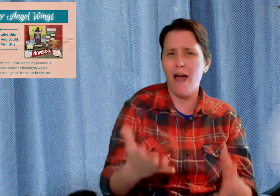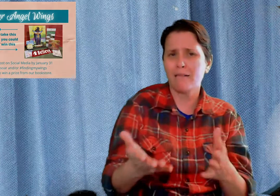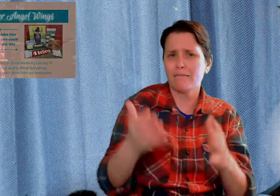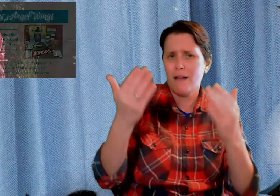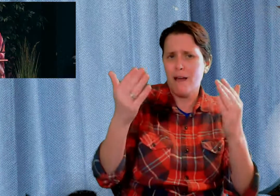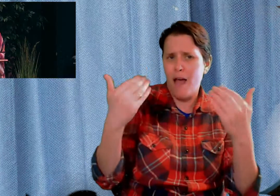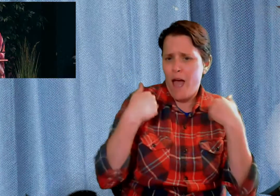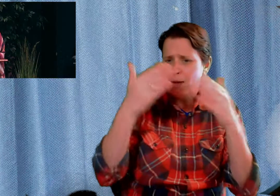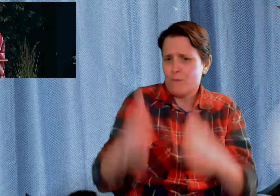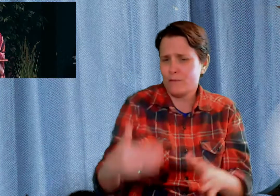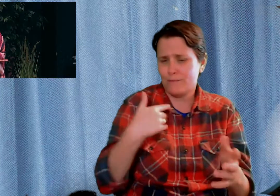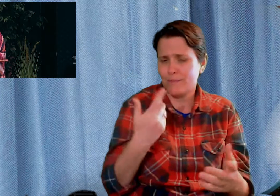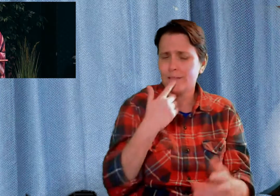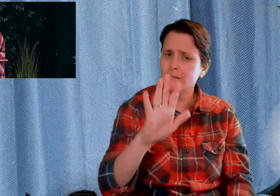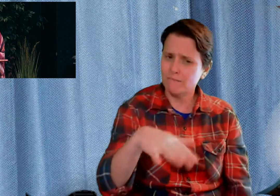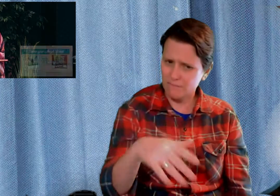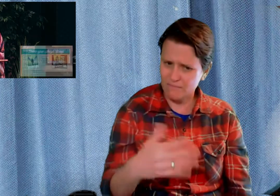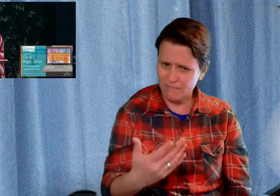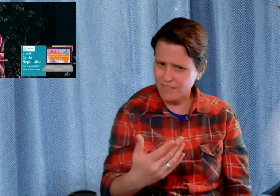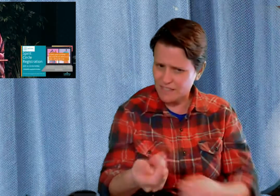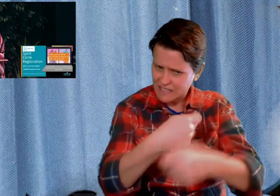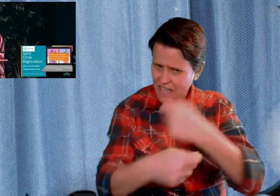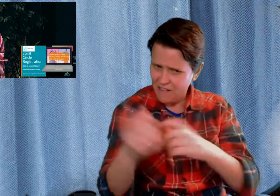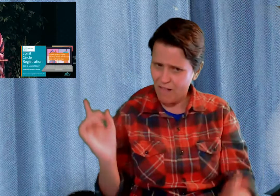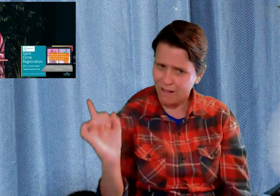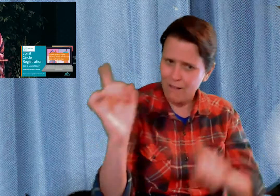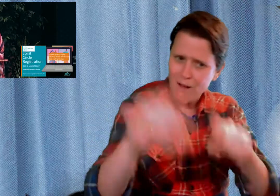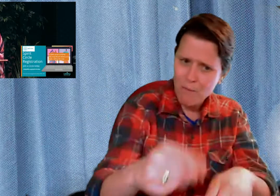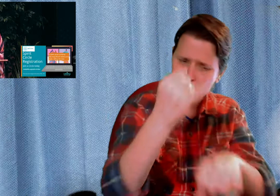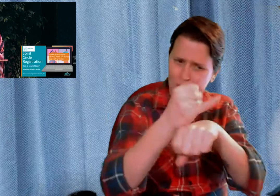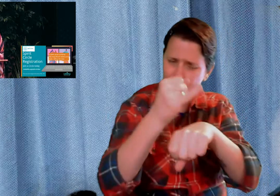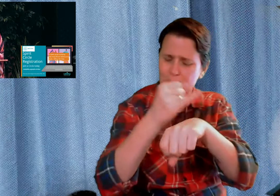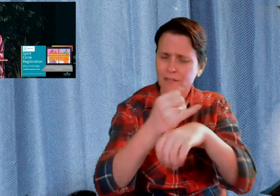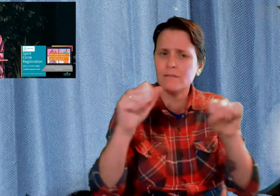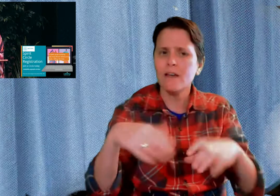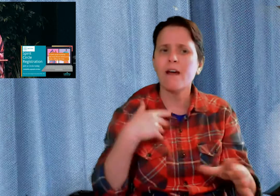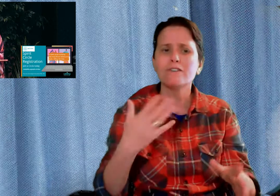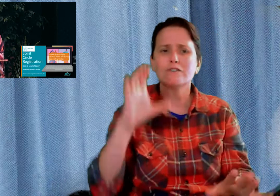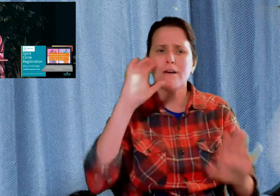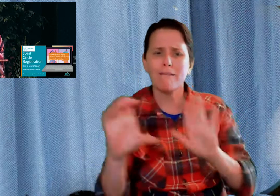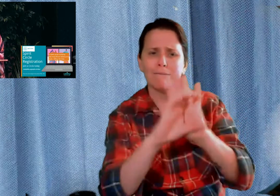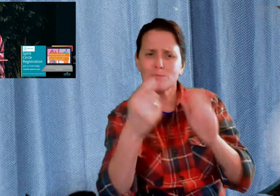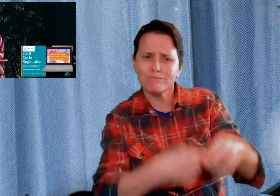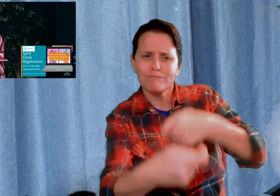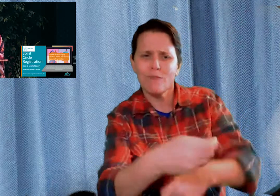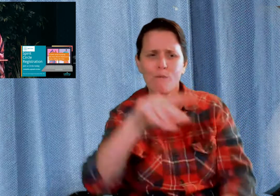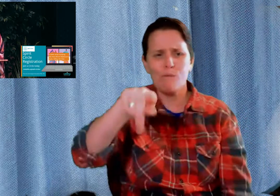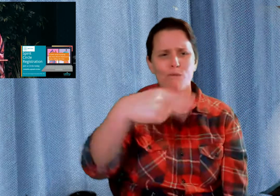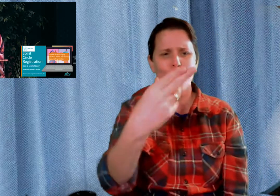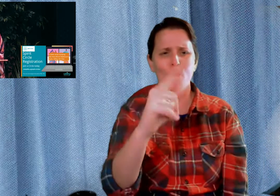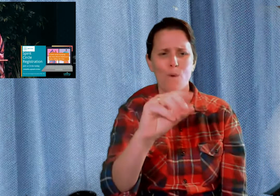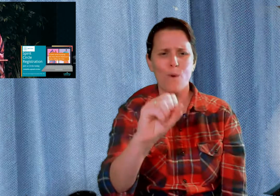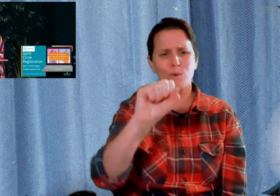use Photoshop, either one. So our Spirit Circles will be meeting virtually beginning the week of February 7th, and we'll be